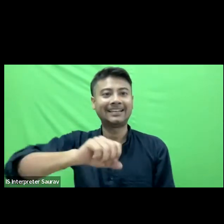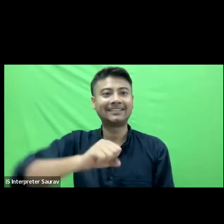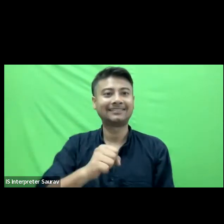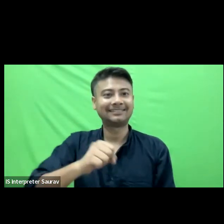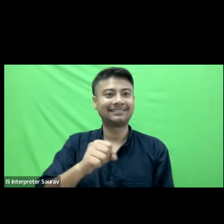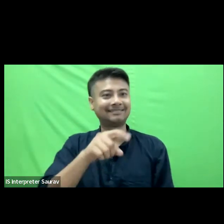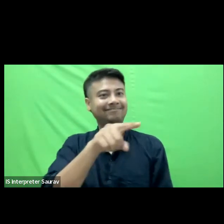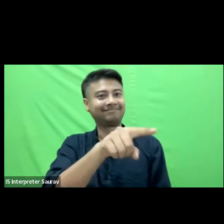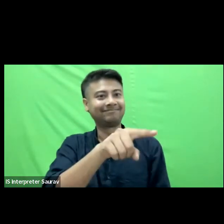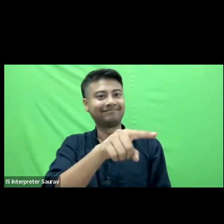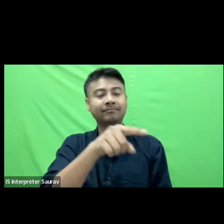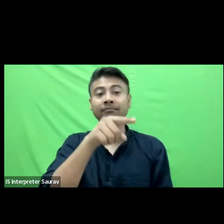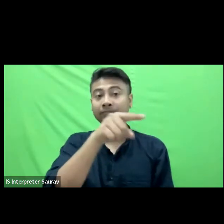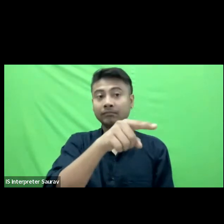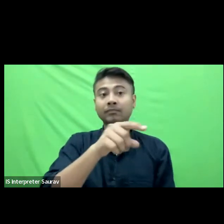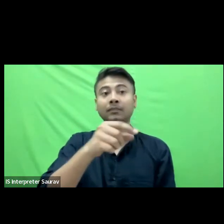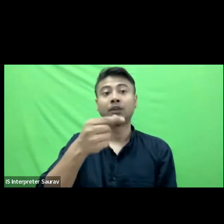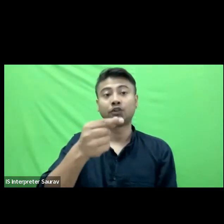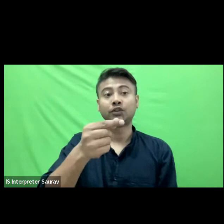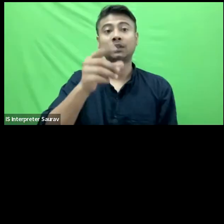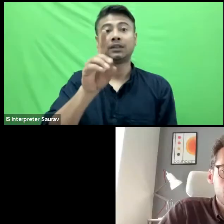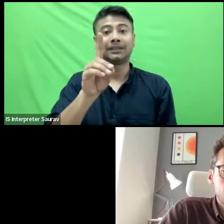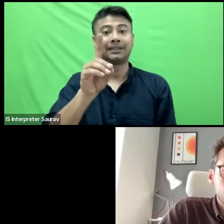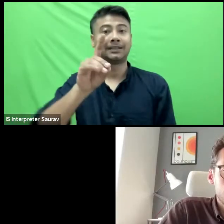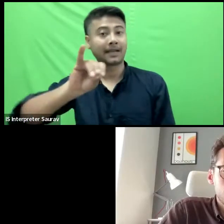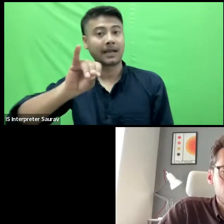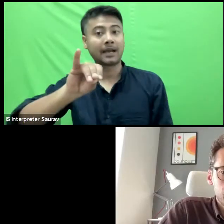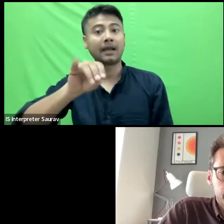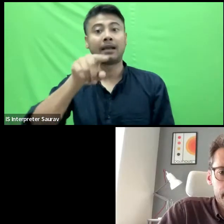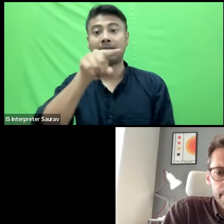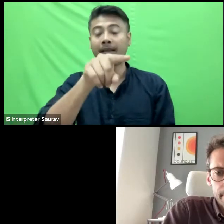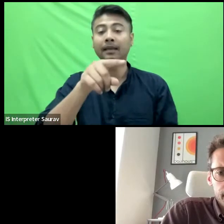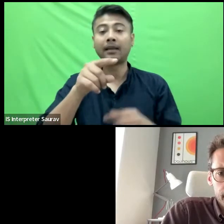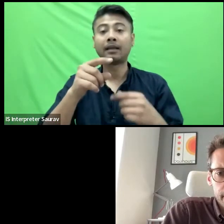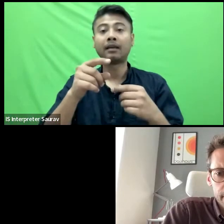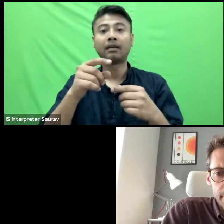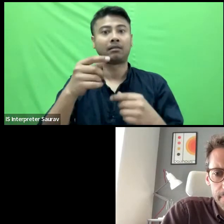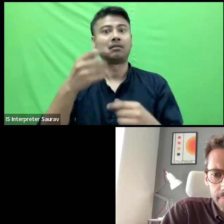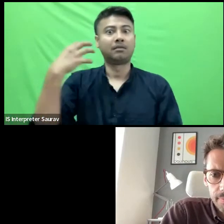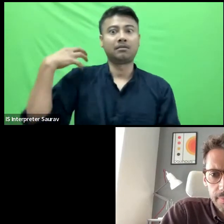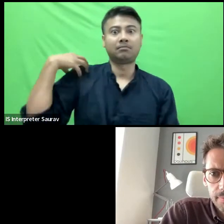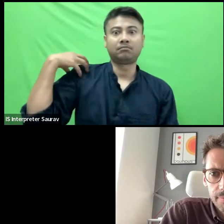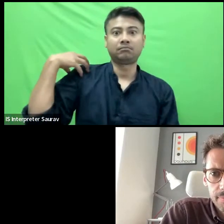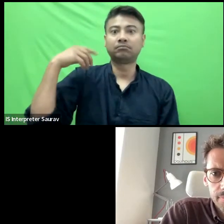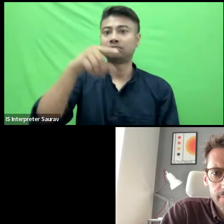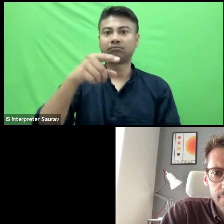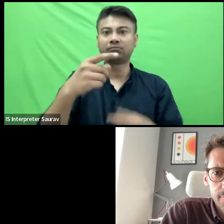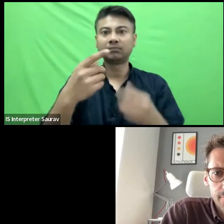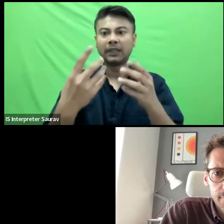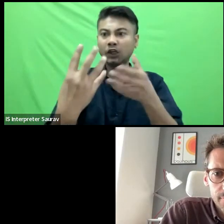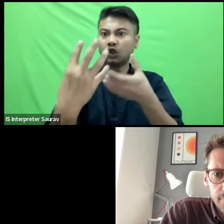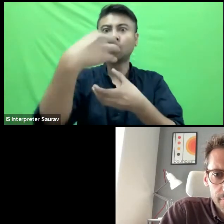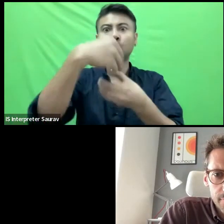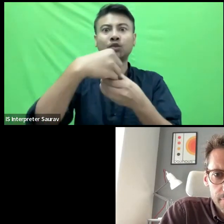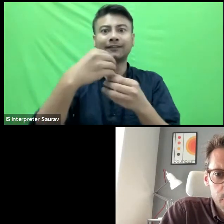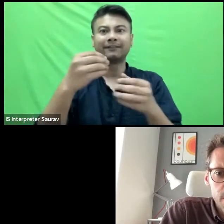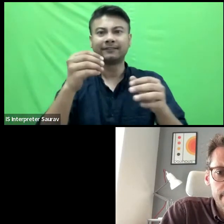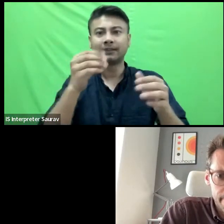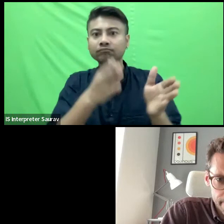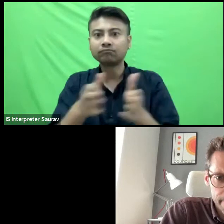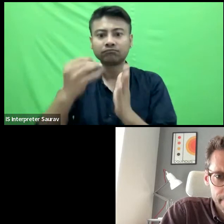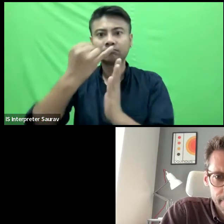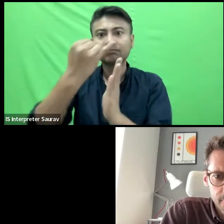the Director of Inclusive Design at the Global Disability Innovation Hub. So I hand over to you, Ian, for the